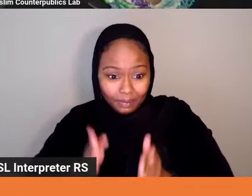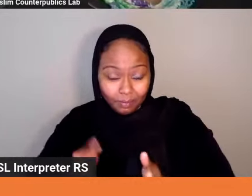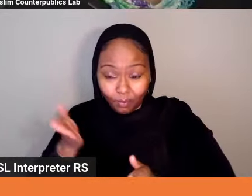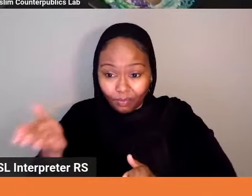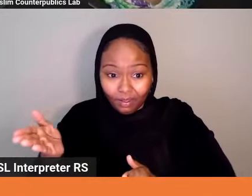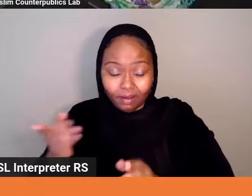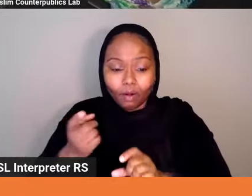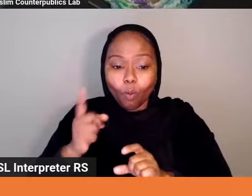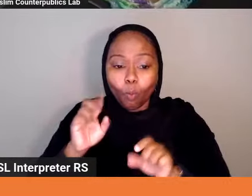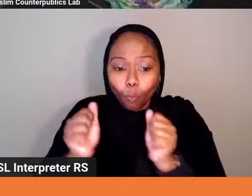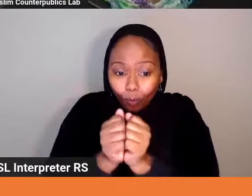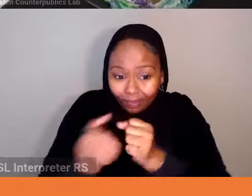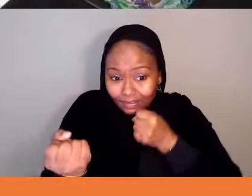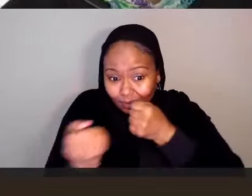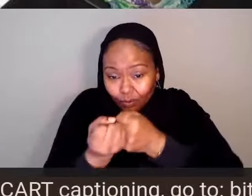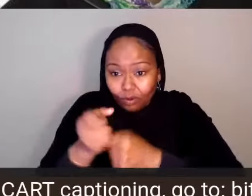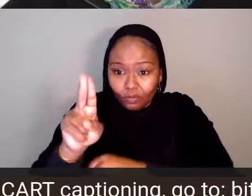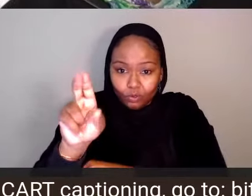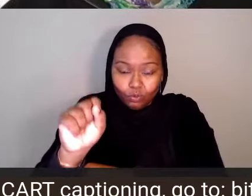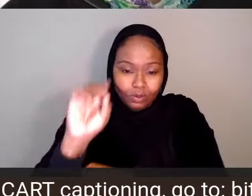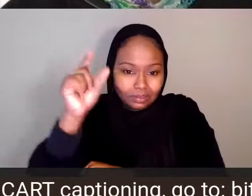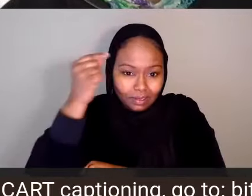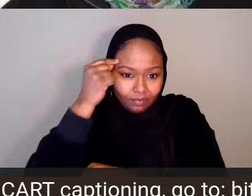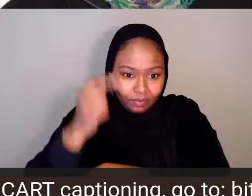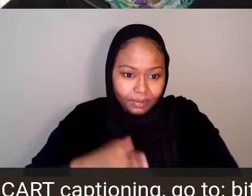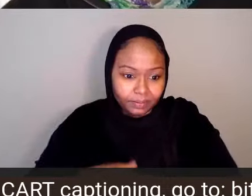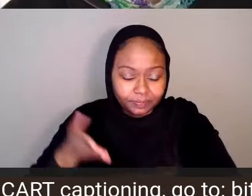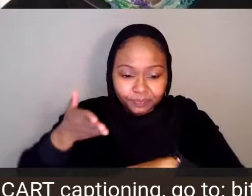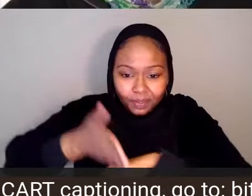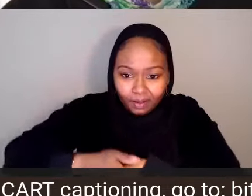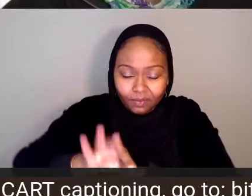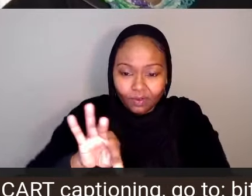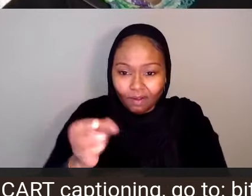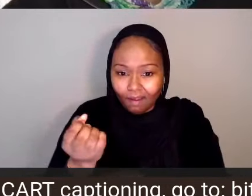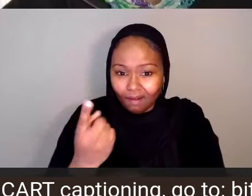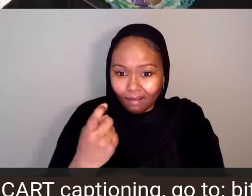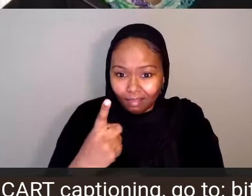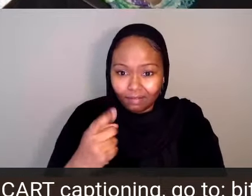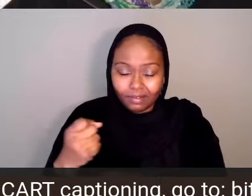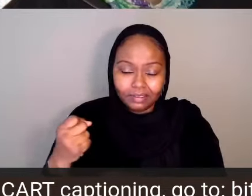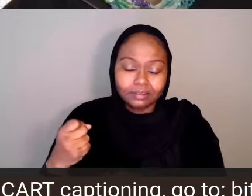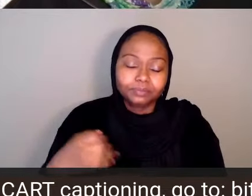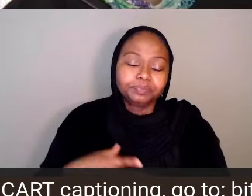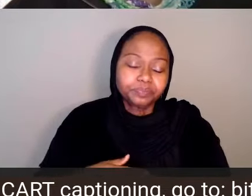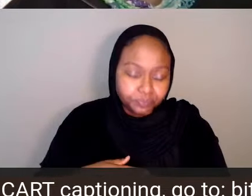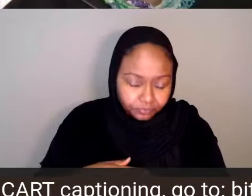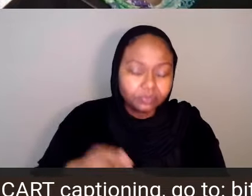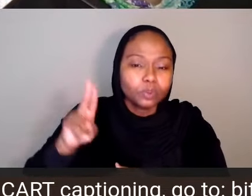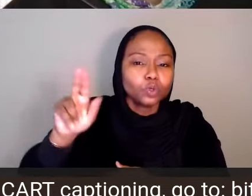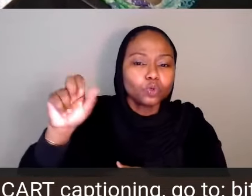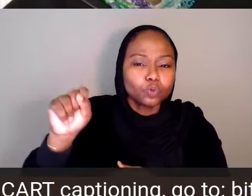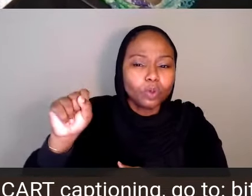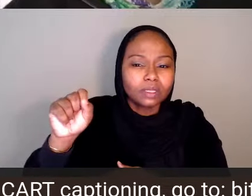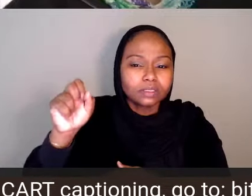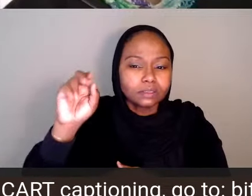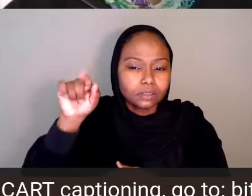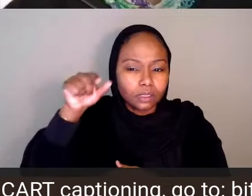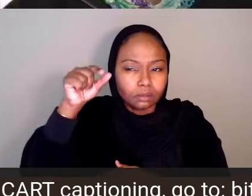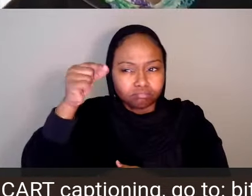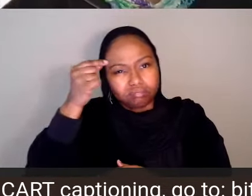government. In the aftermath of the 9/11 attacks, the U.S. government sold the narrative that everything had